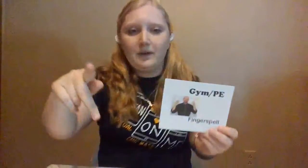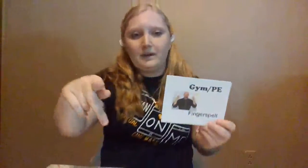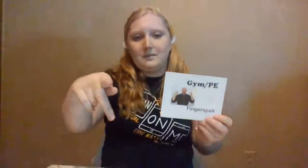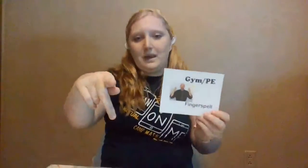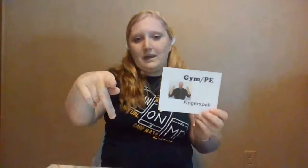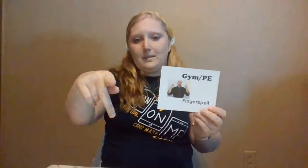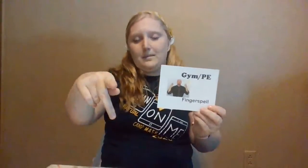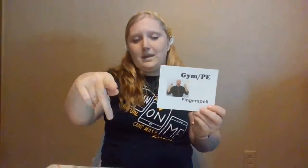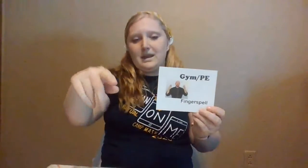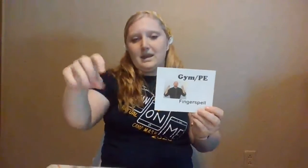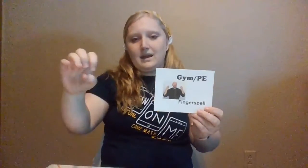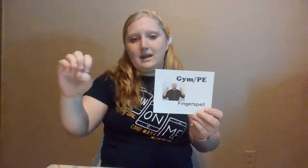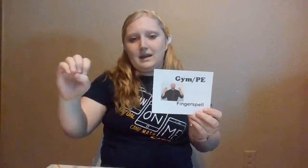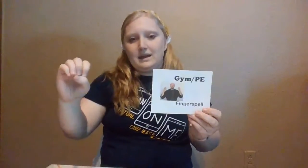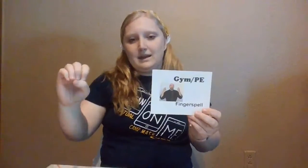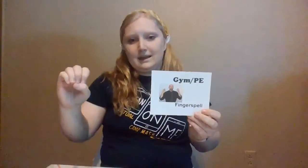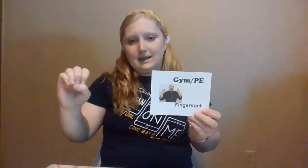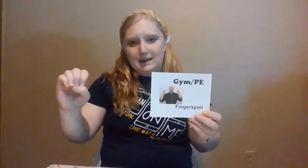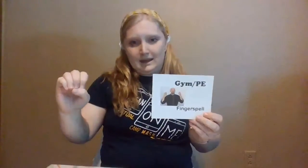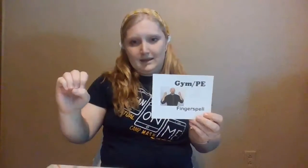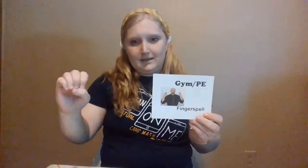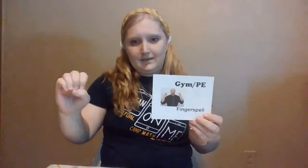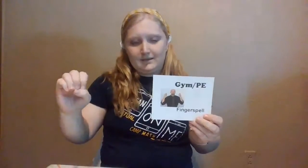finger spell it P-E.